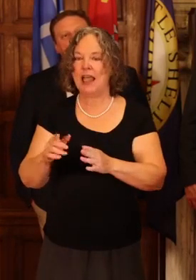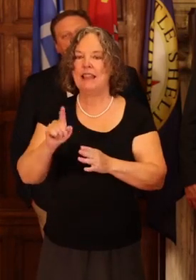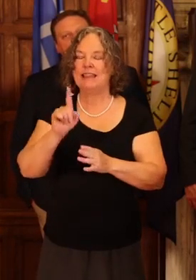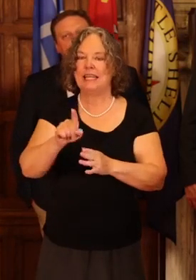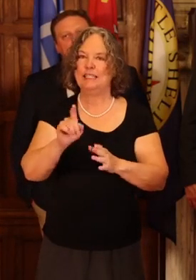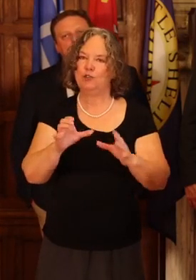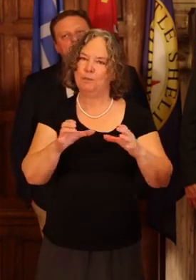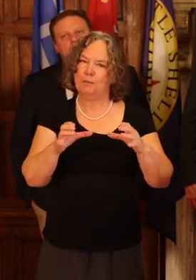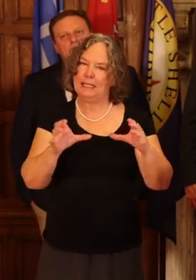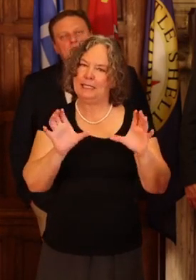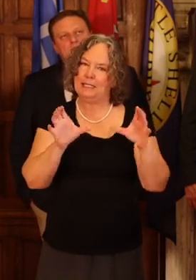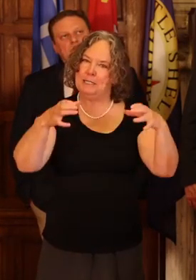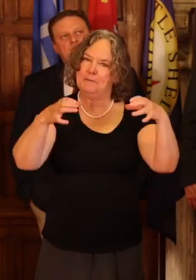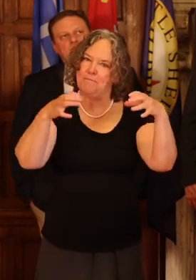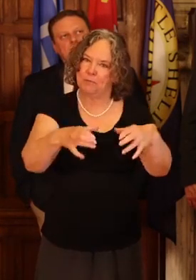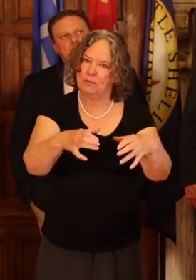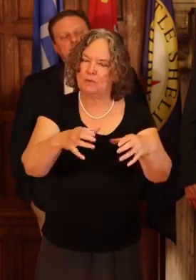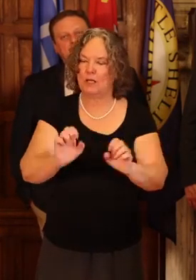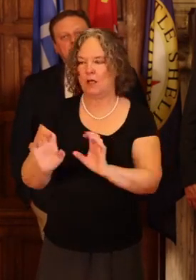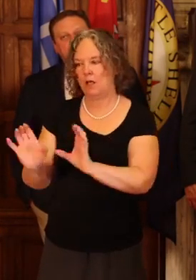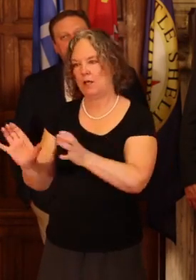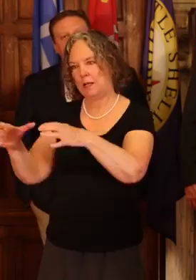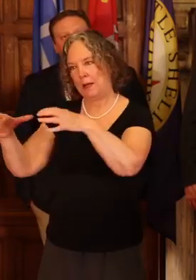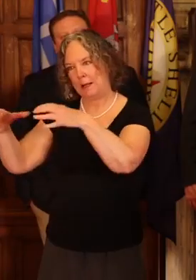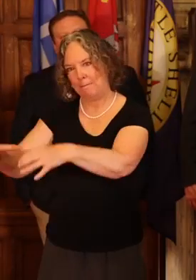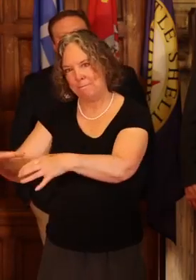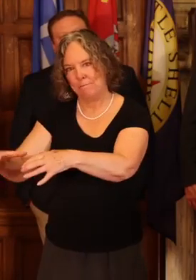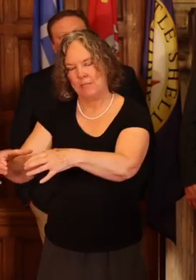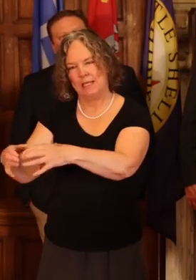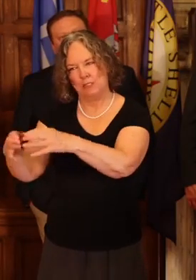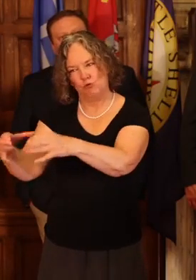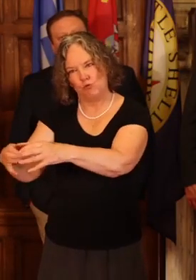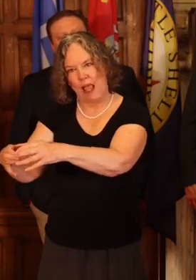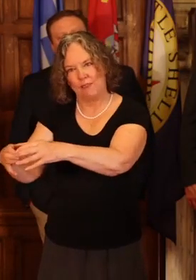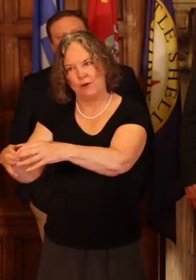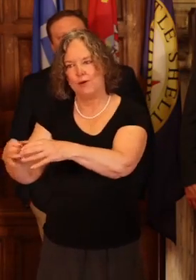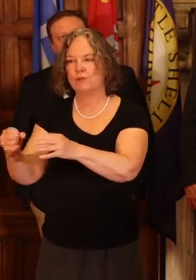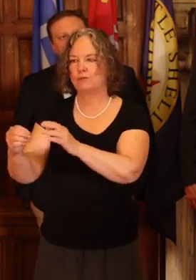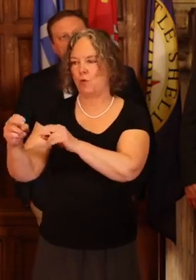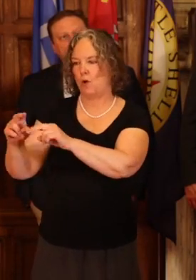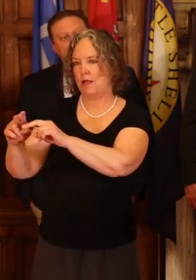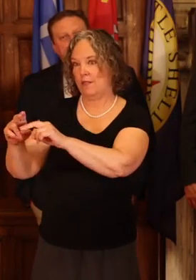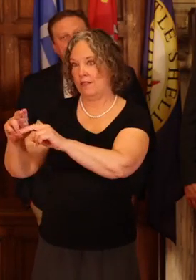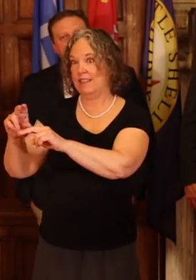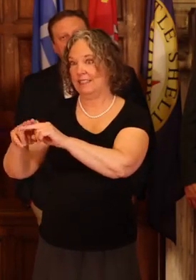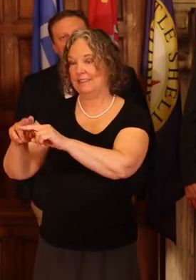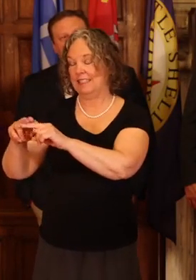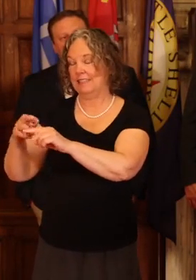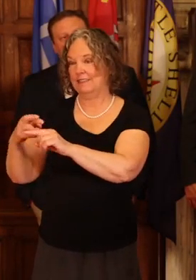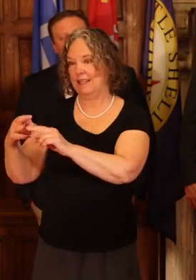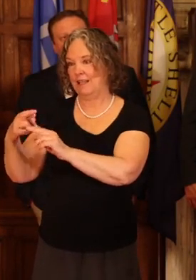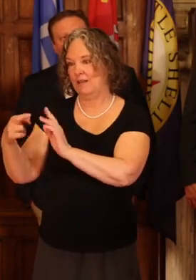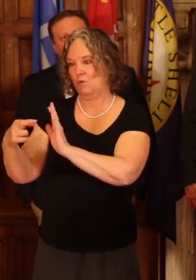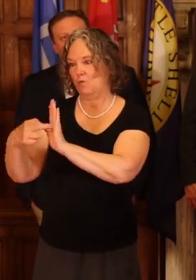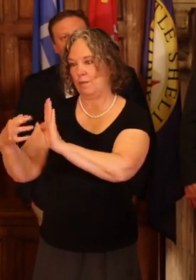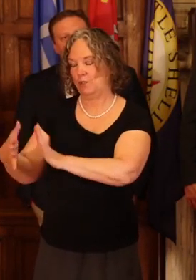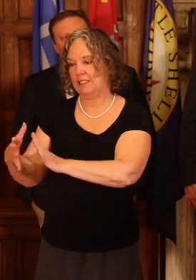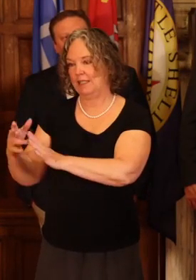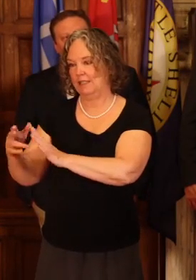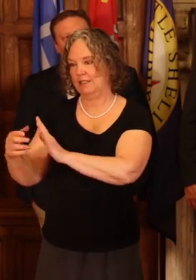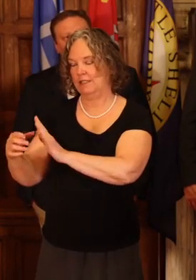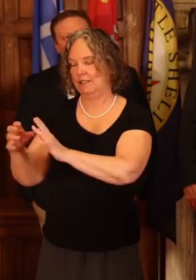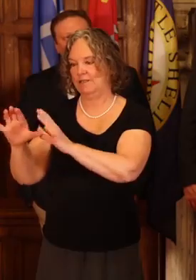focus on keeping communities together so that the seats are representative of the folks in those areas. We don't